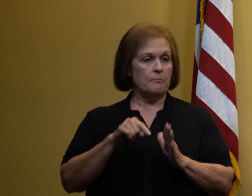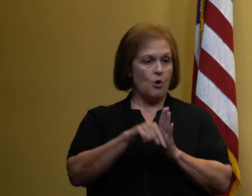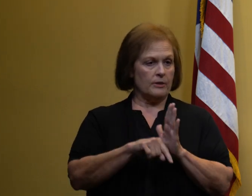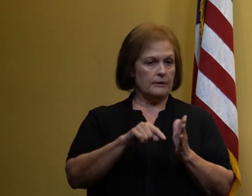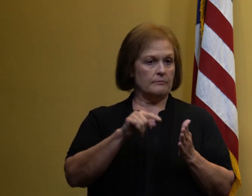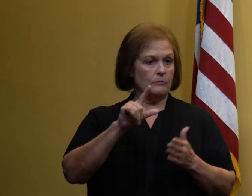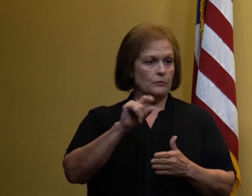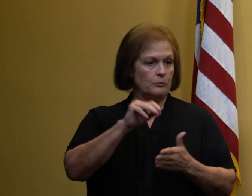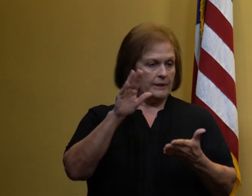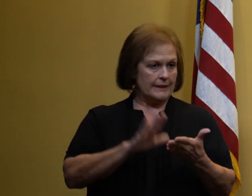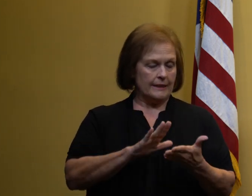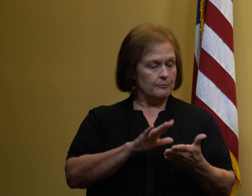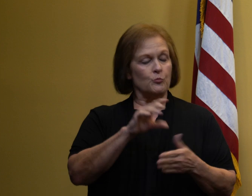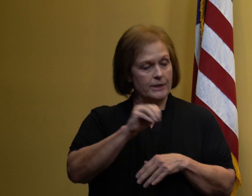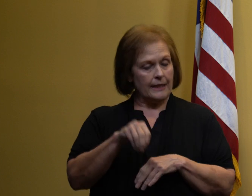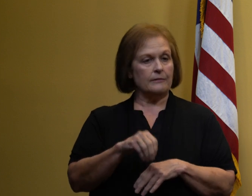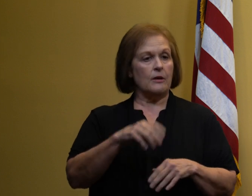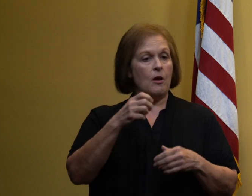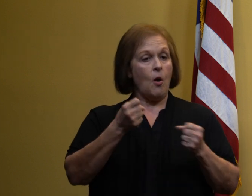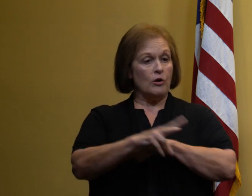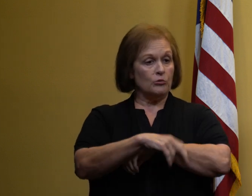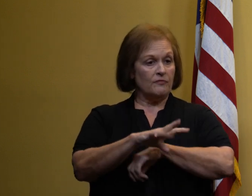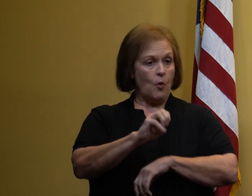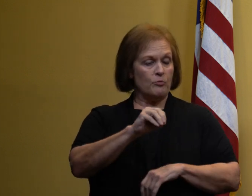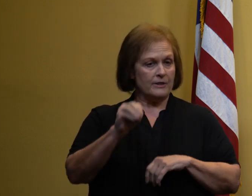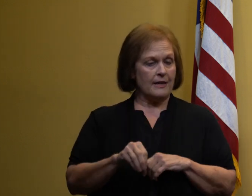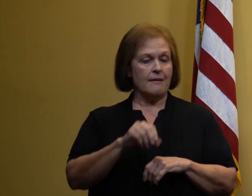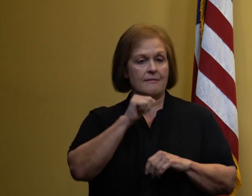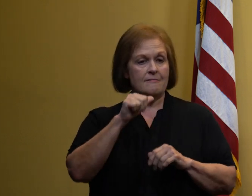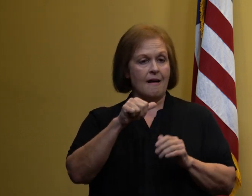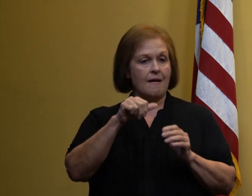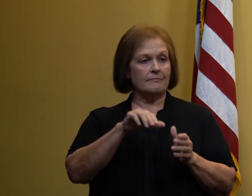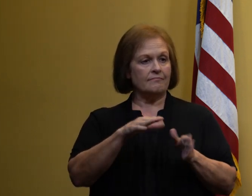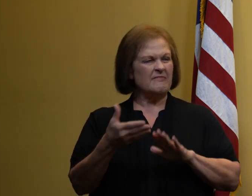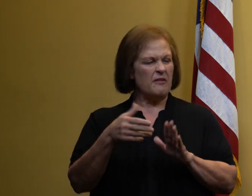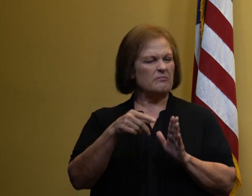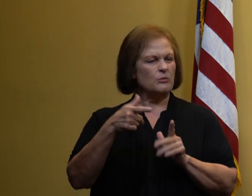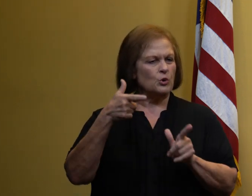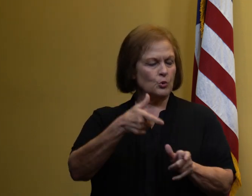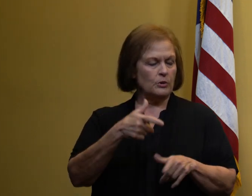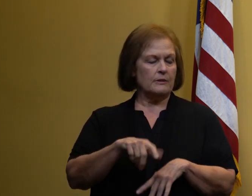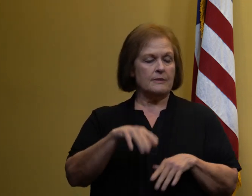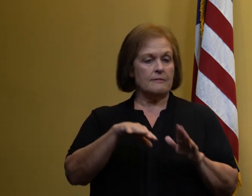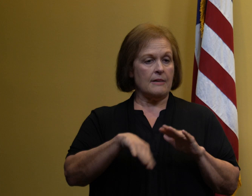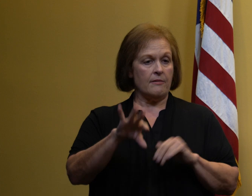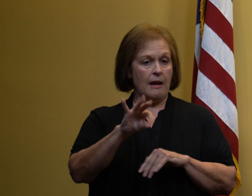21%, carjackings 40%, non-fatal shooting incidents are down